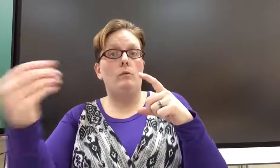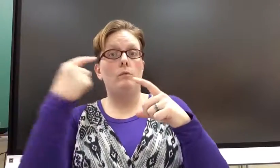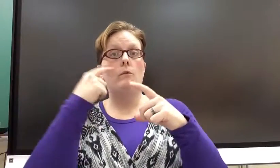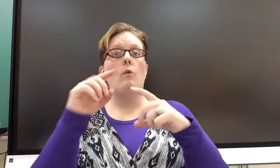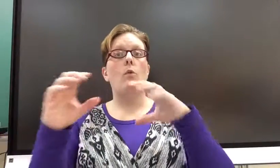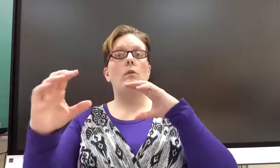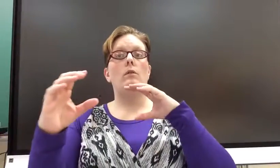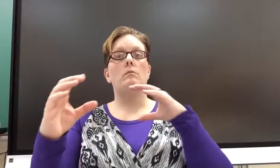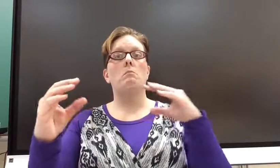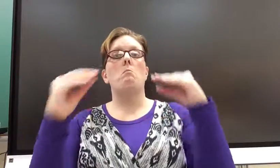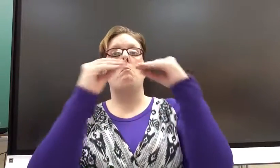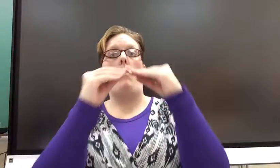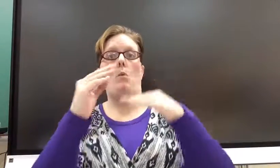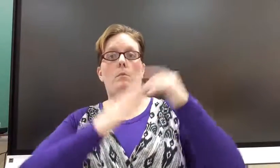proteins.